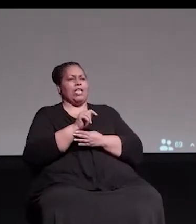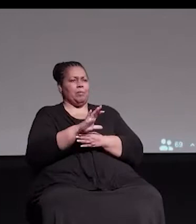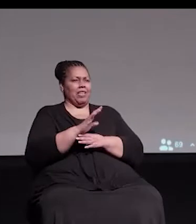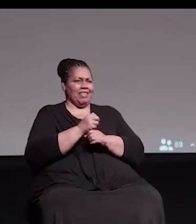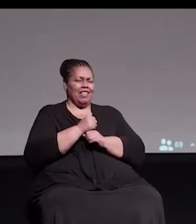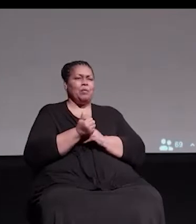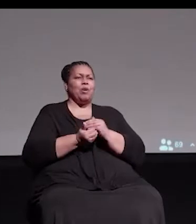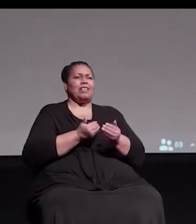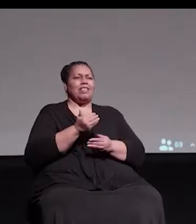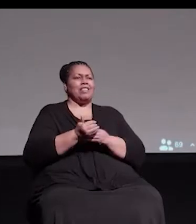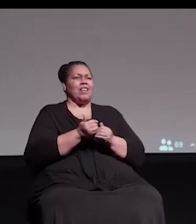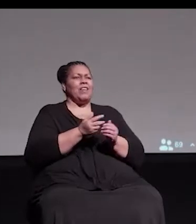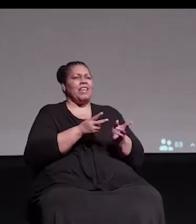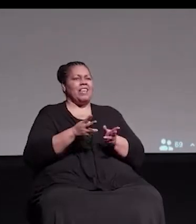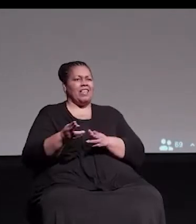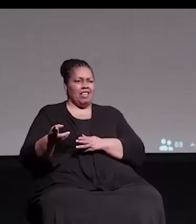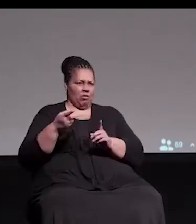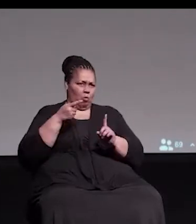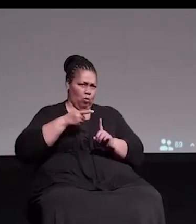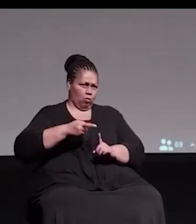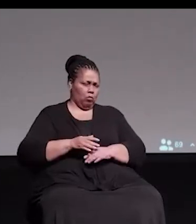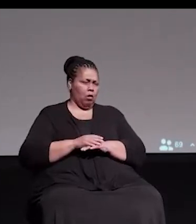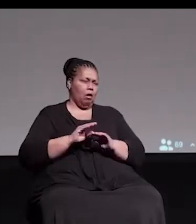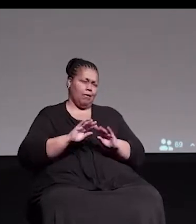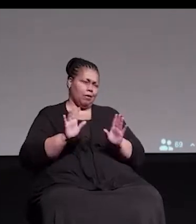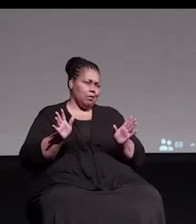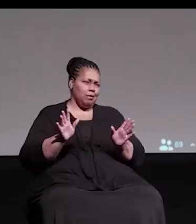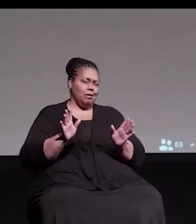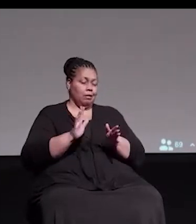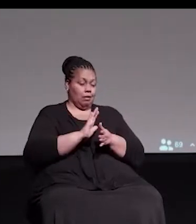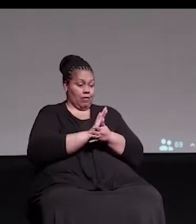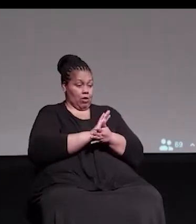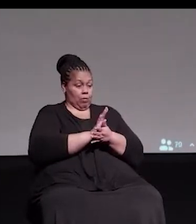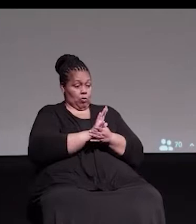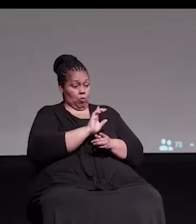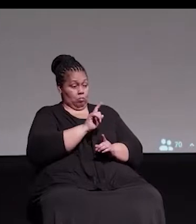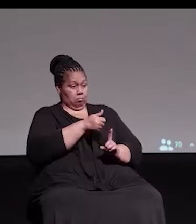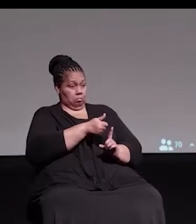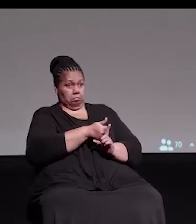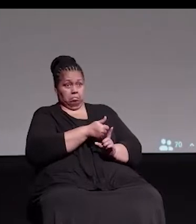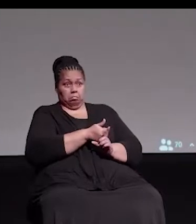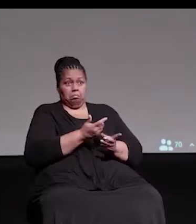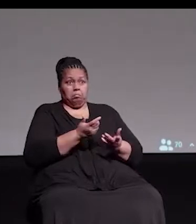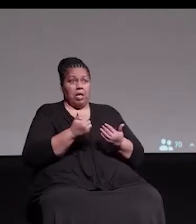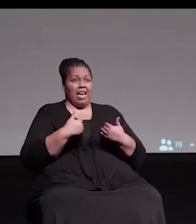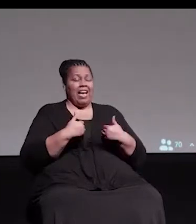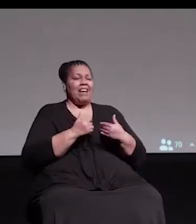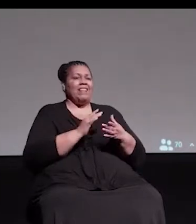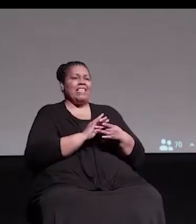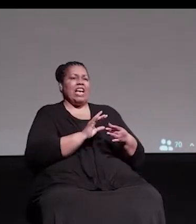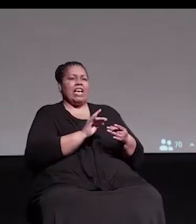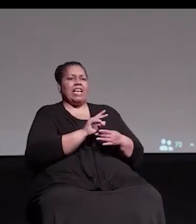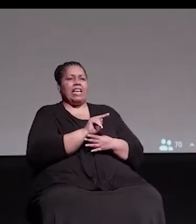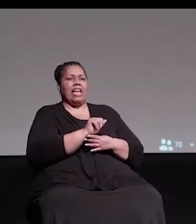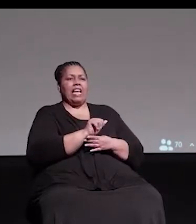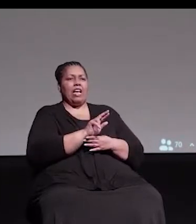of editing goes. And obviously in films where there's narration of